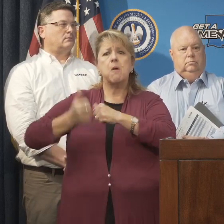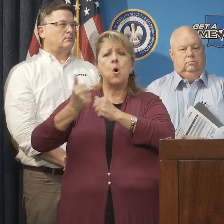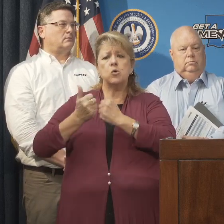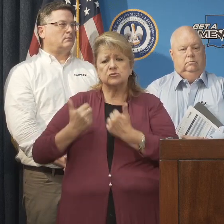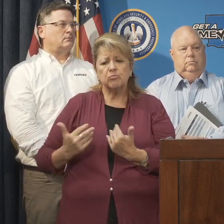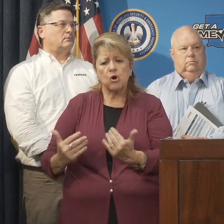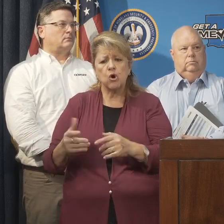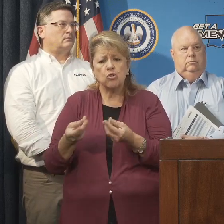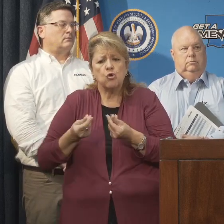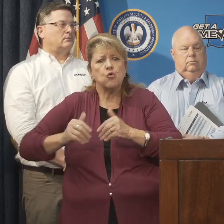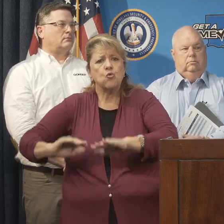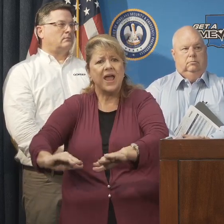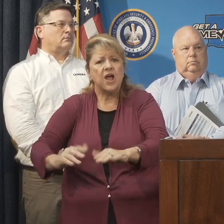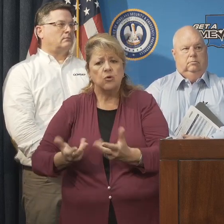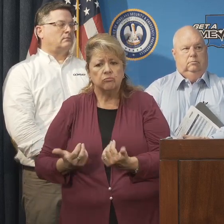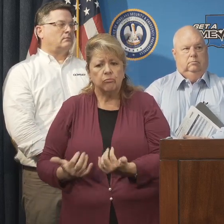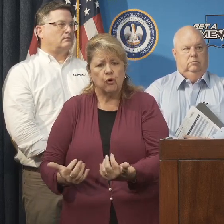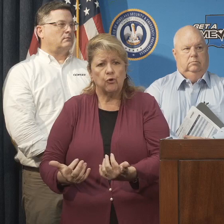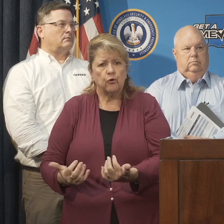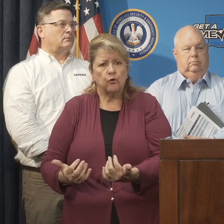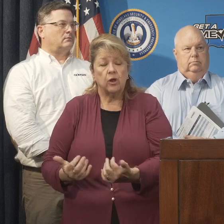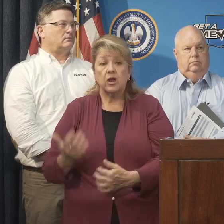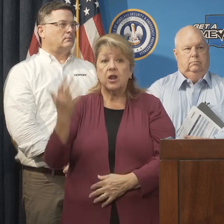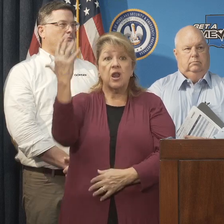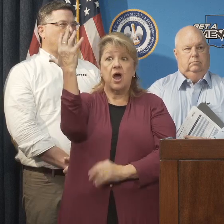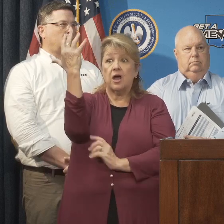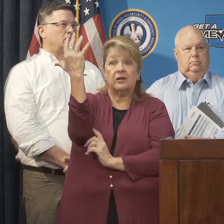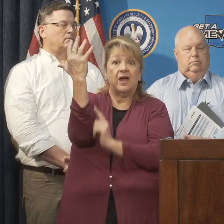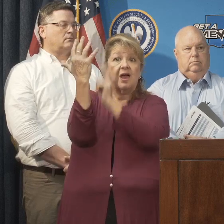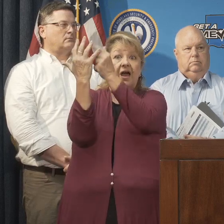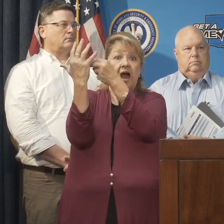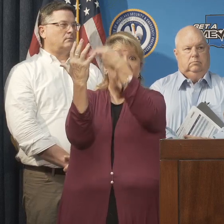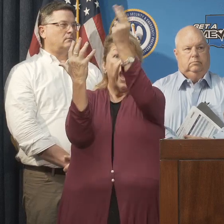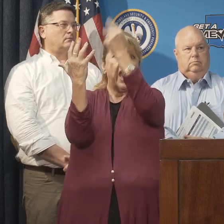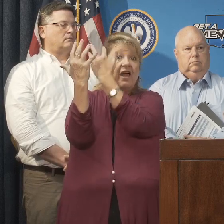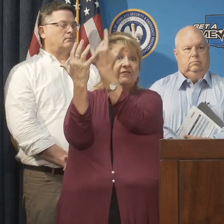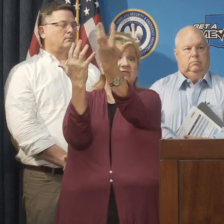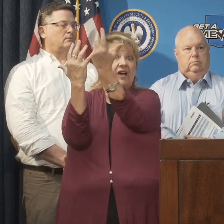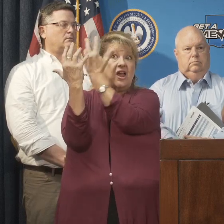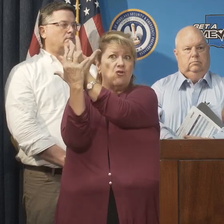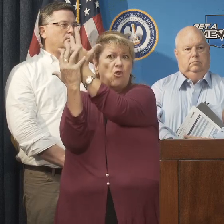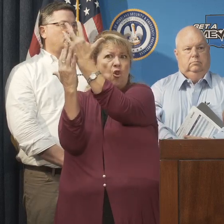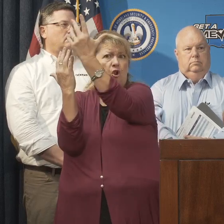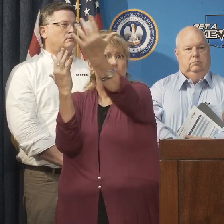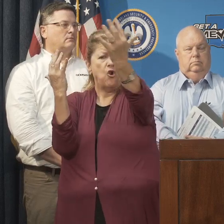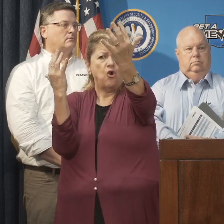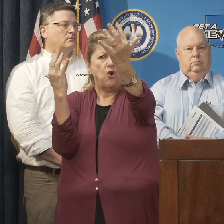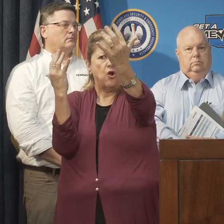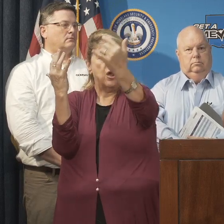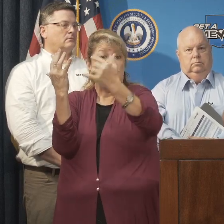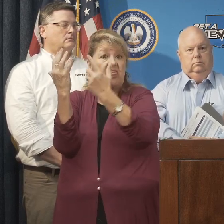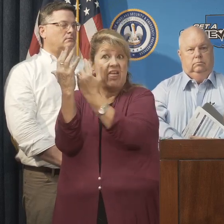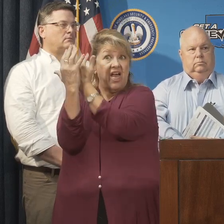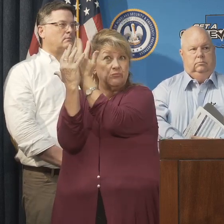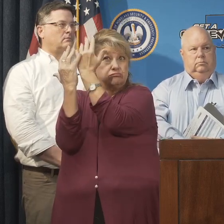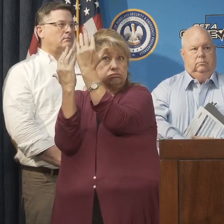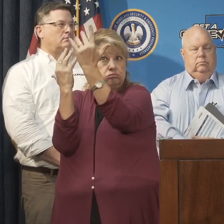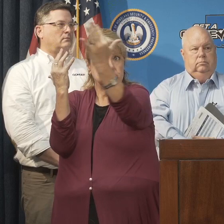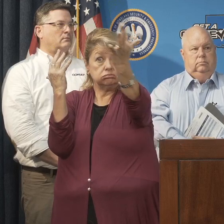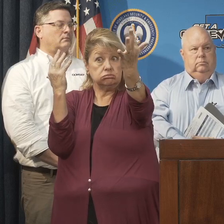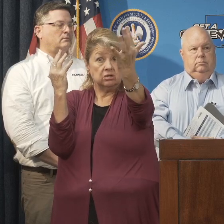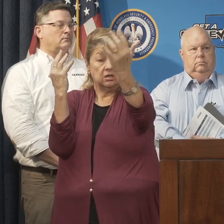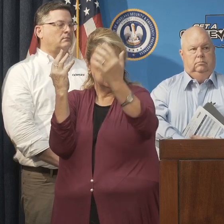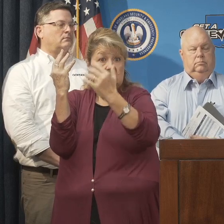though these are fairly remote areas, not highly or densely populated, when they start running like that, they will